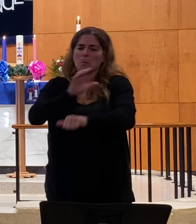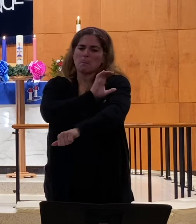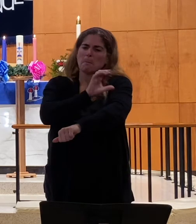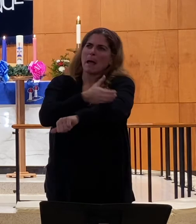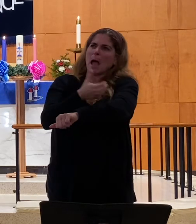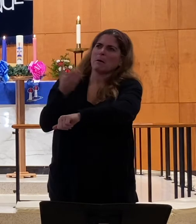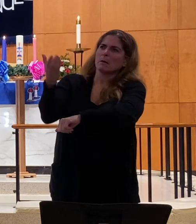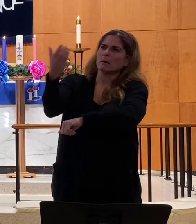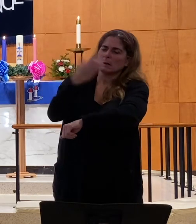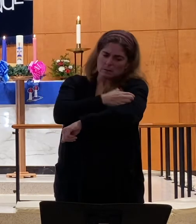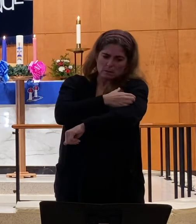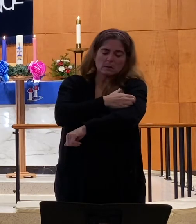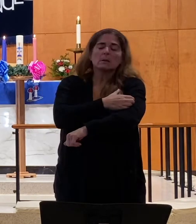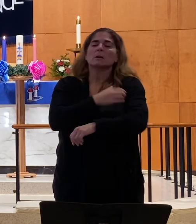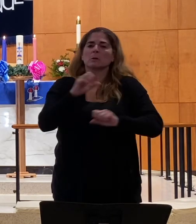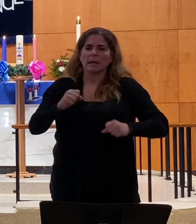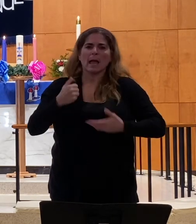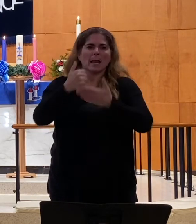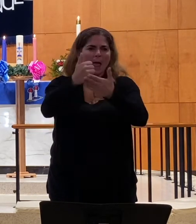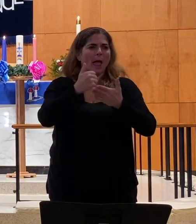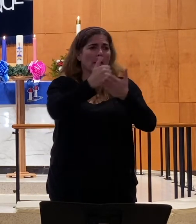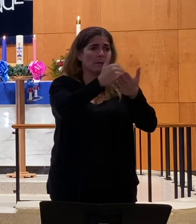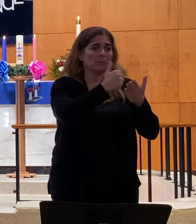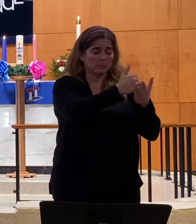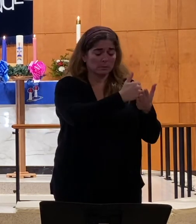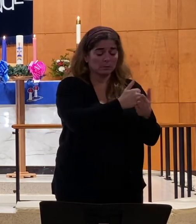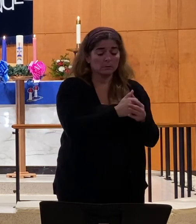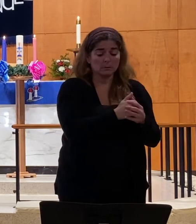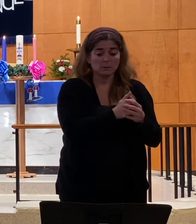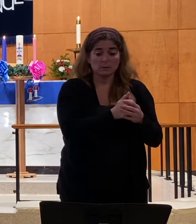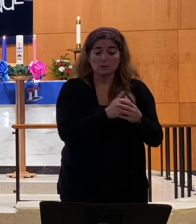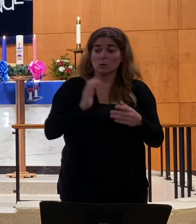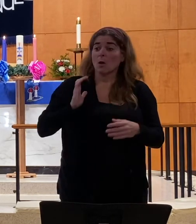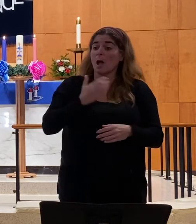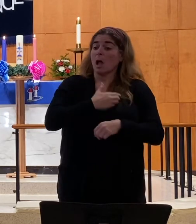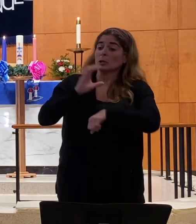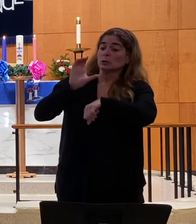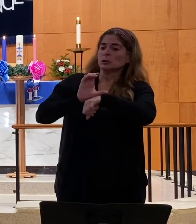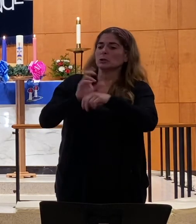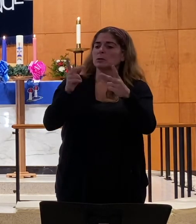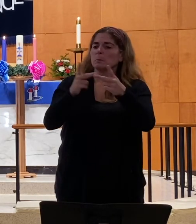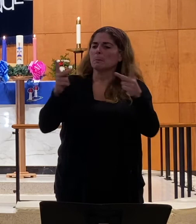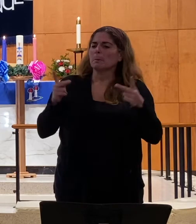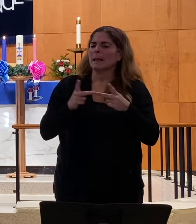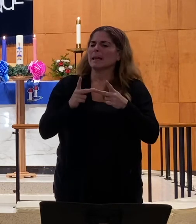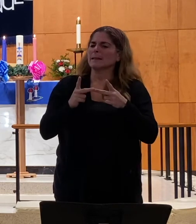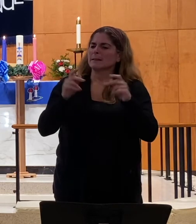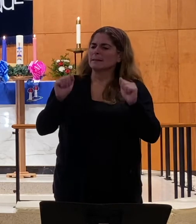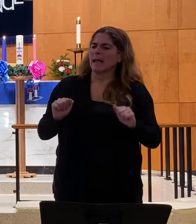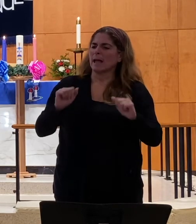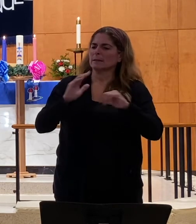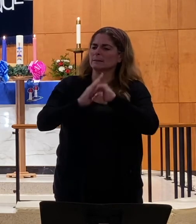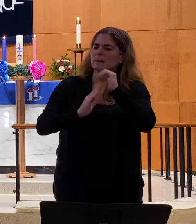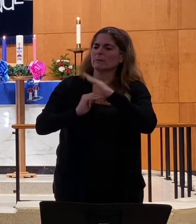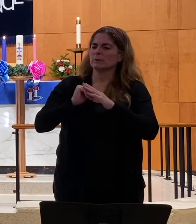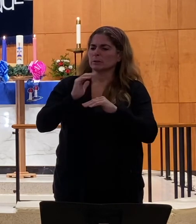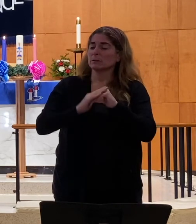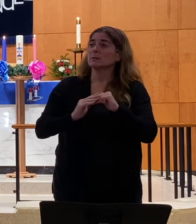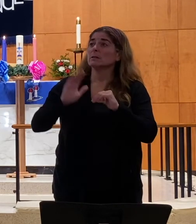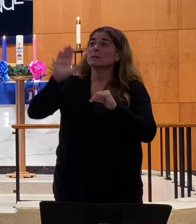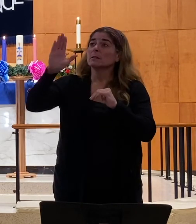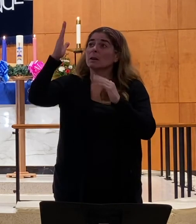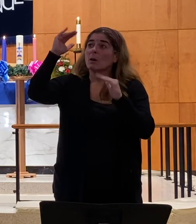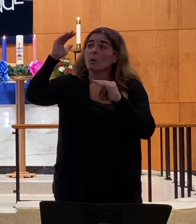the people who turn to us in times of need. Make our church a place of refuge and healing. God